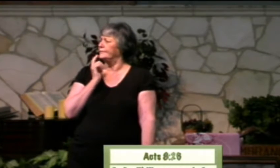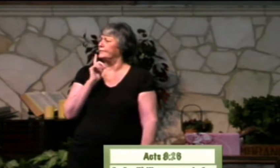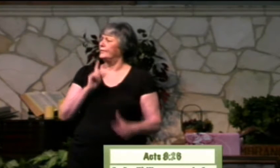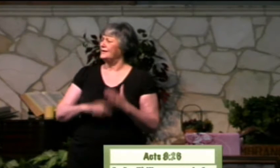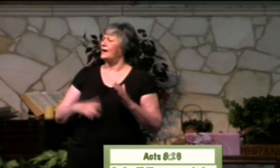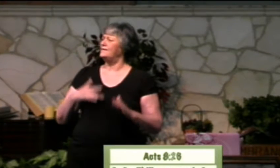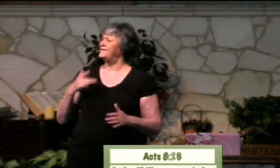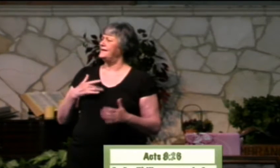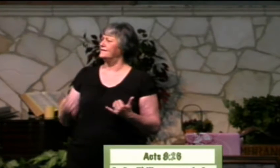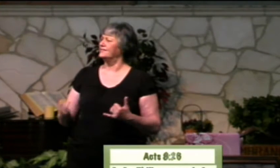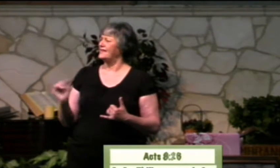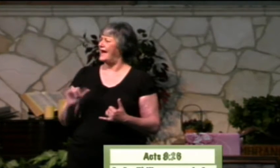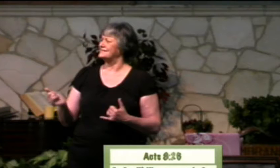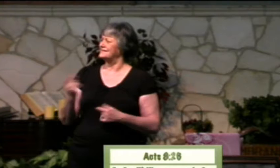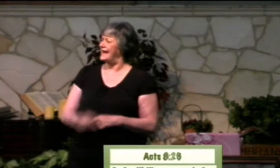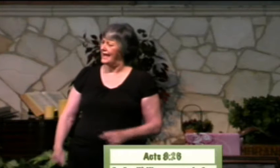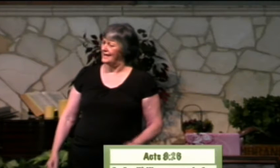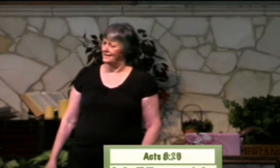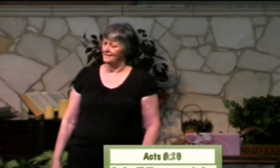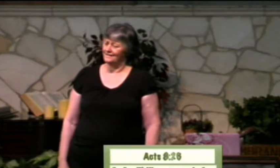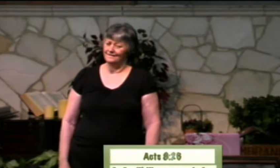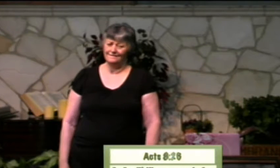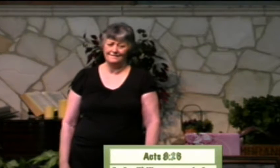what do I feel like today?